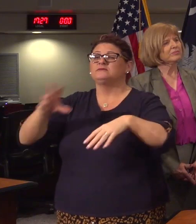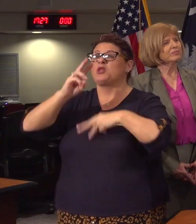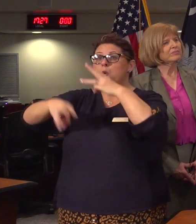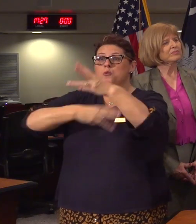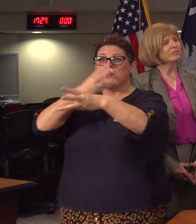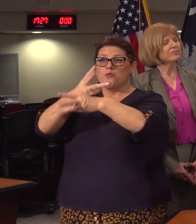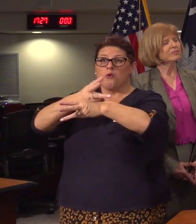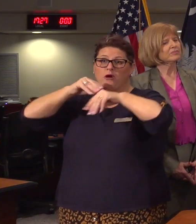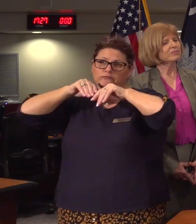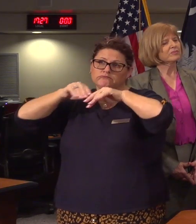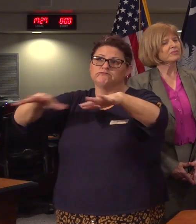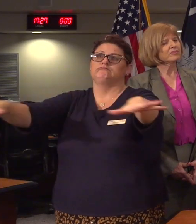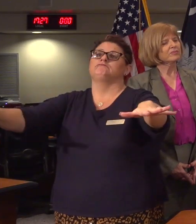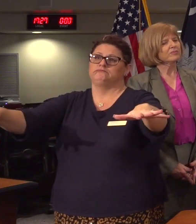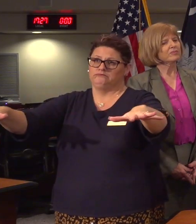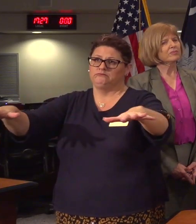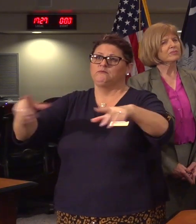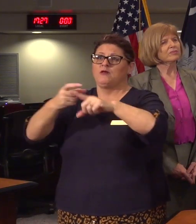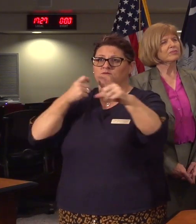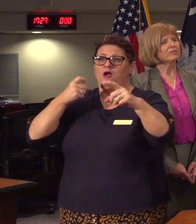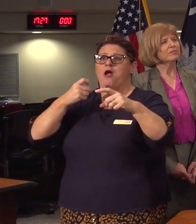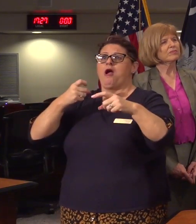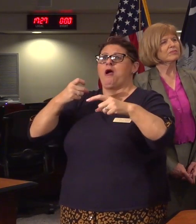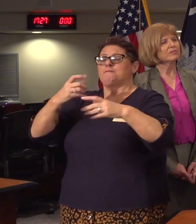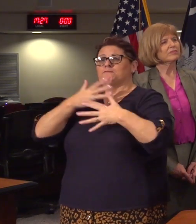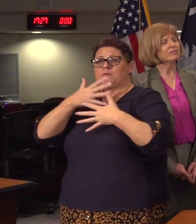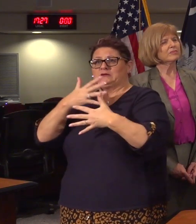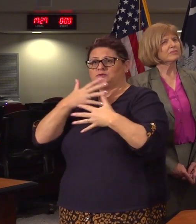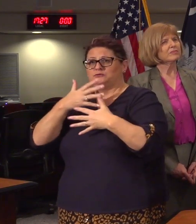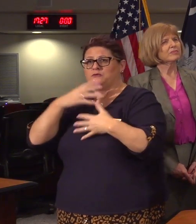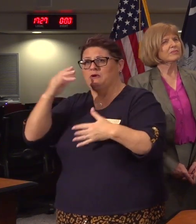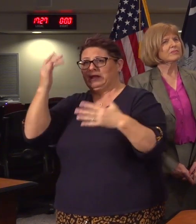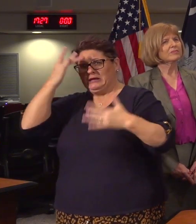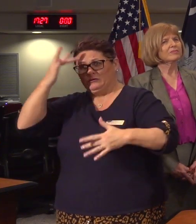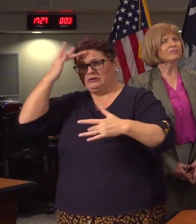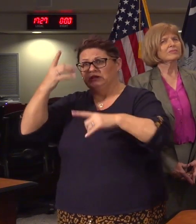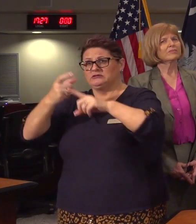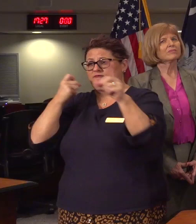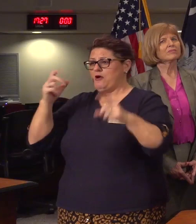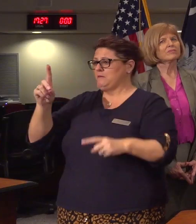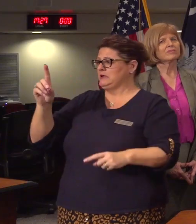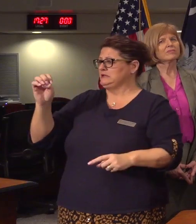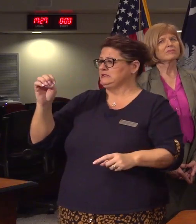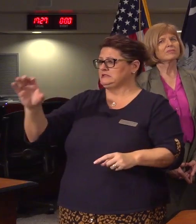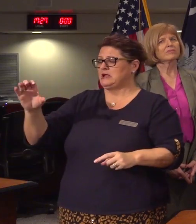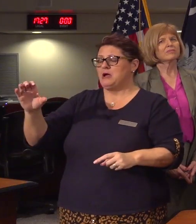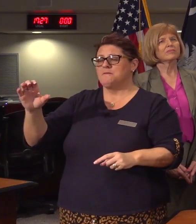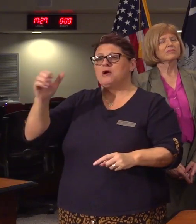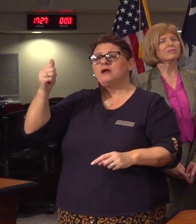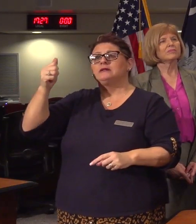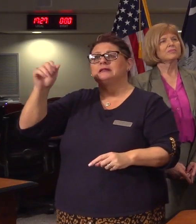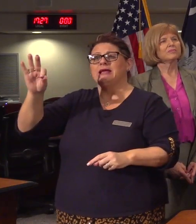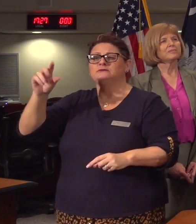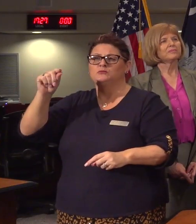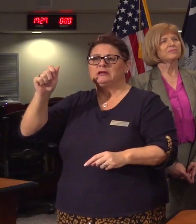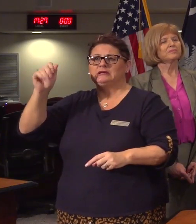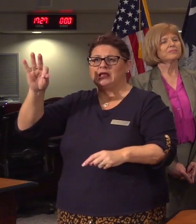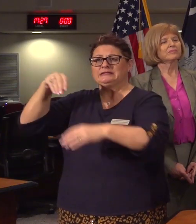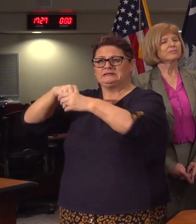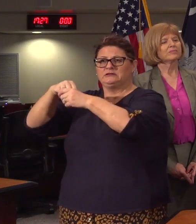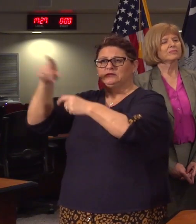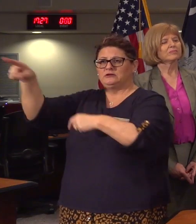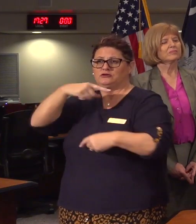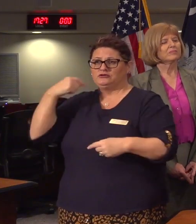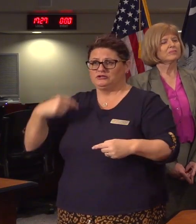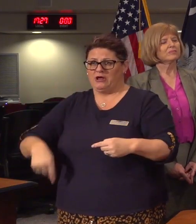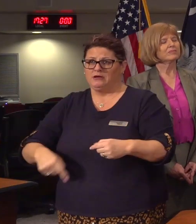of a respiratory illness that began in December 2019 in Wuhan City, Hubei Province, China.